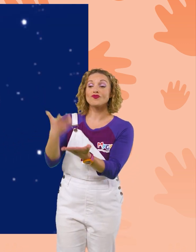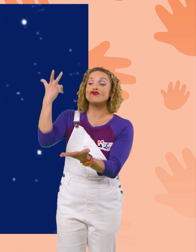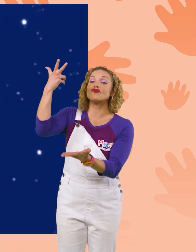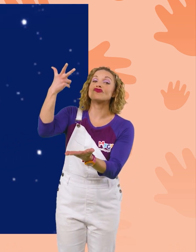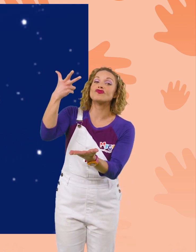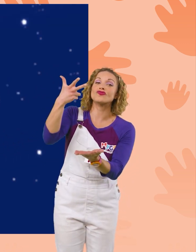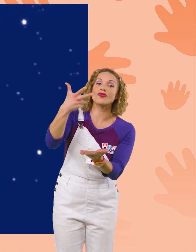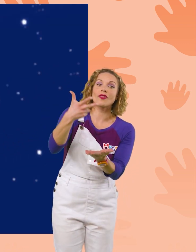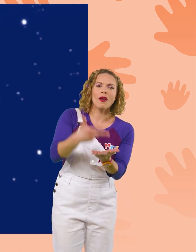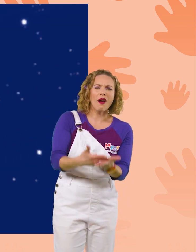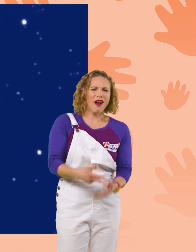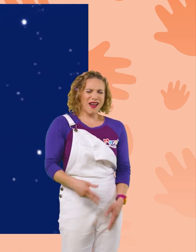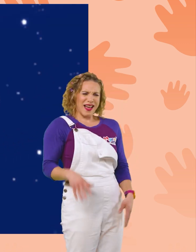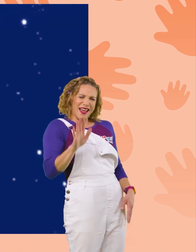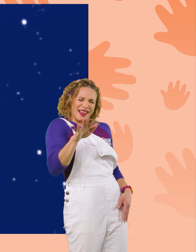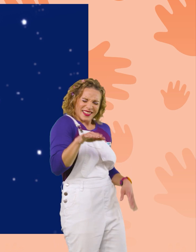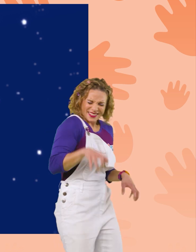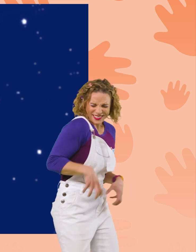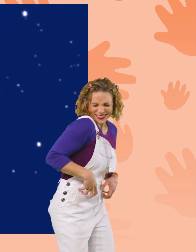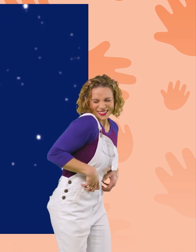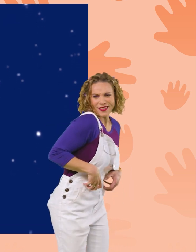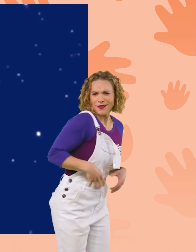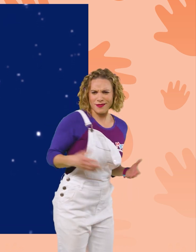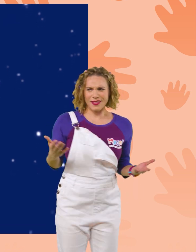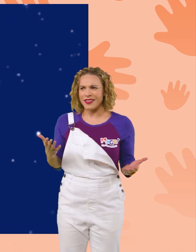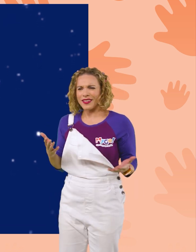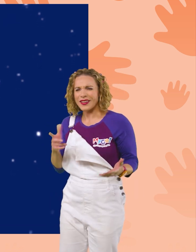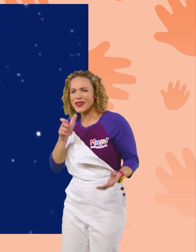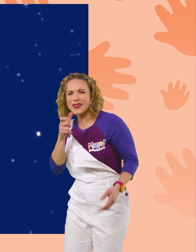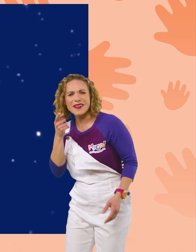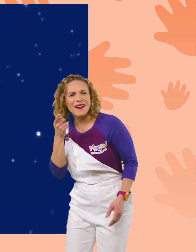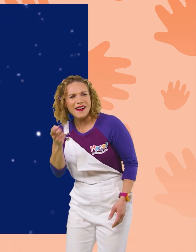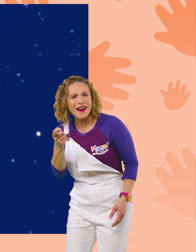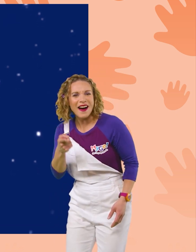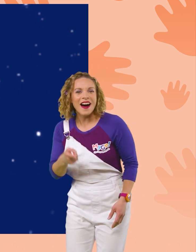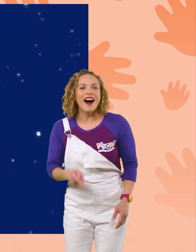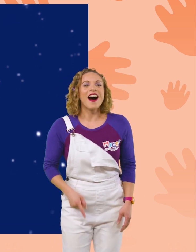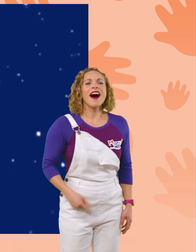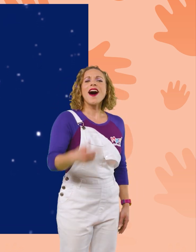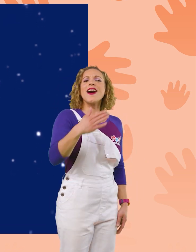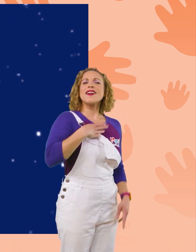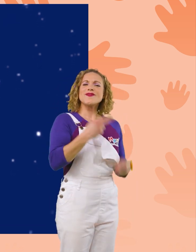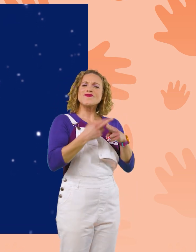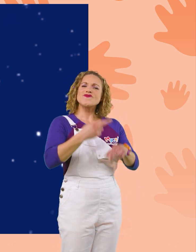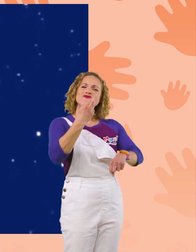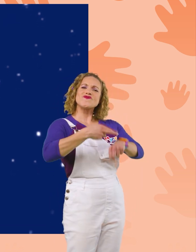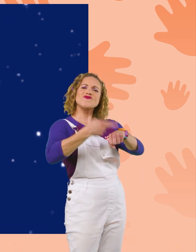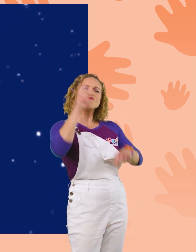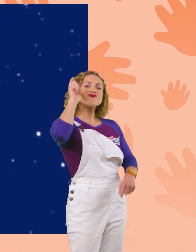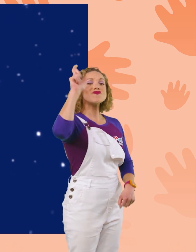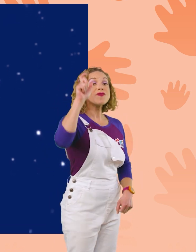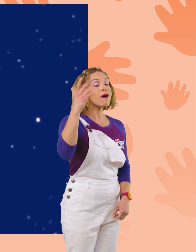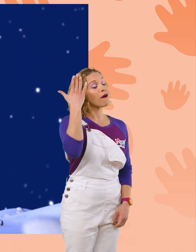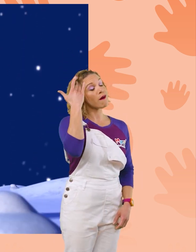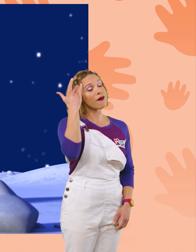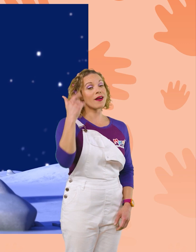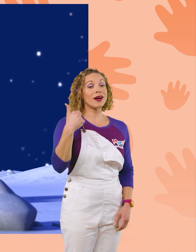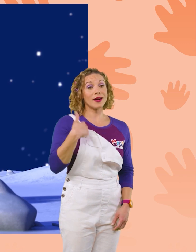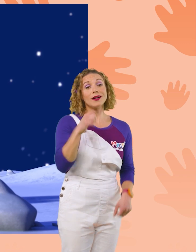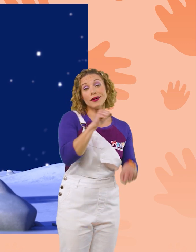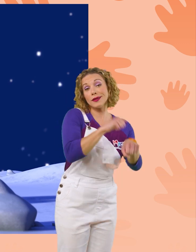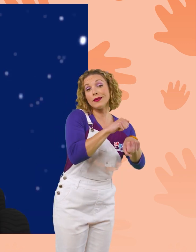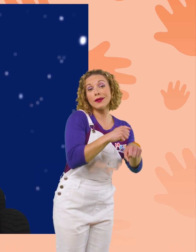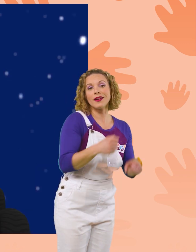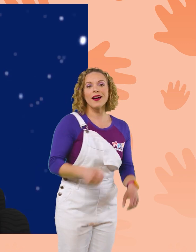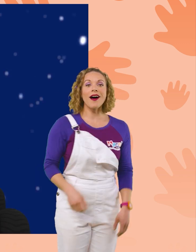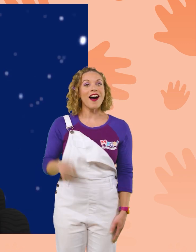to land. Hey, that tickles! Who are you? My name's Rocky the Moon Rock because, I'm